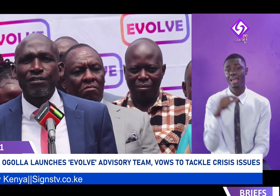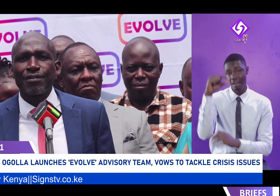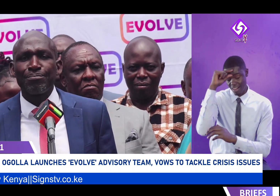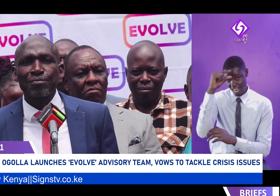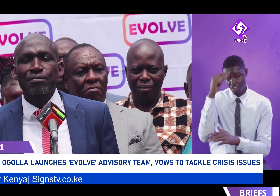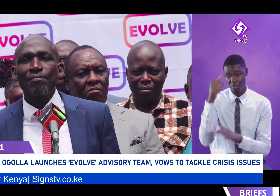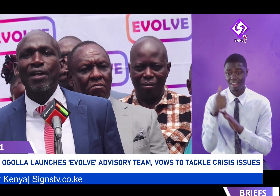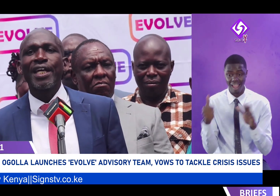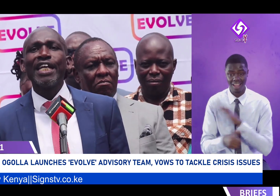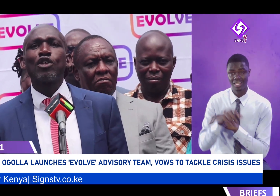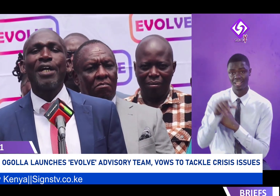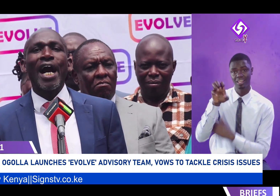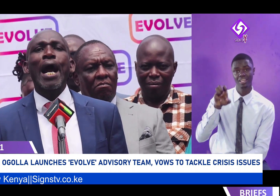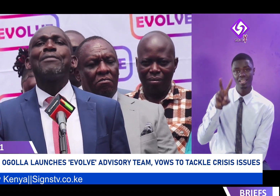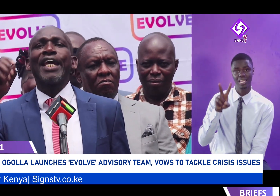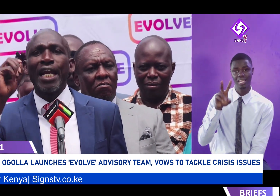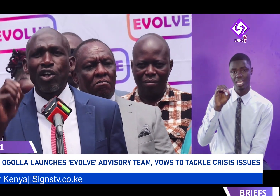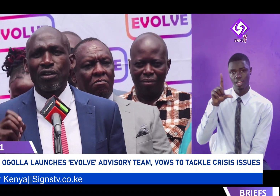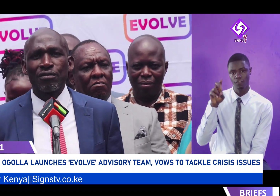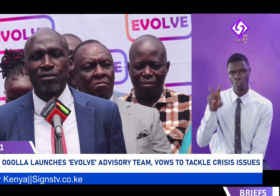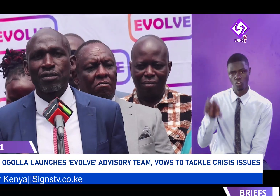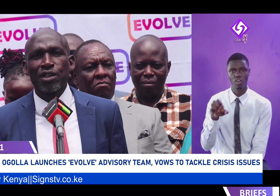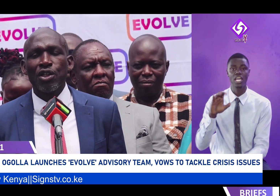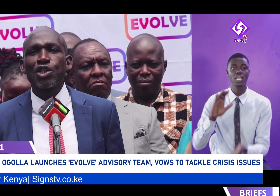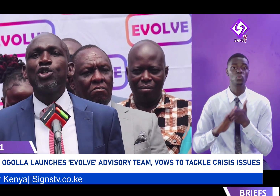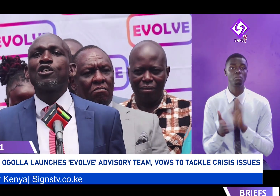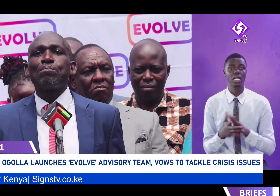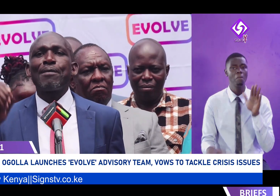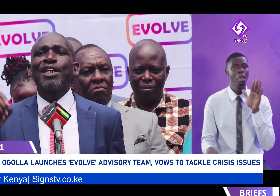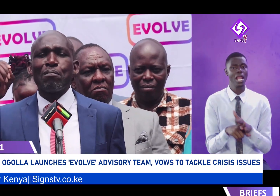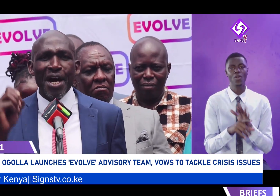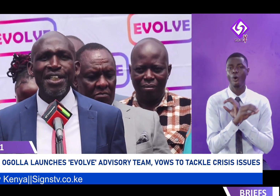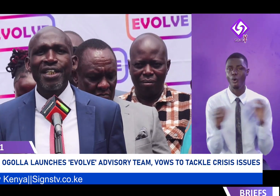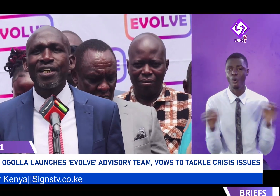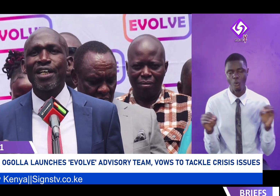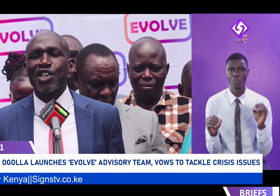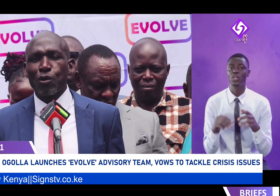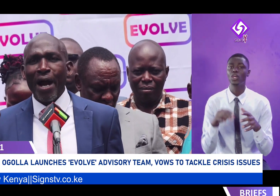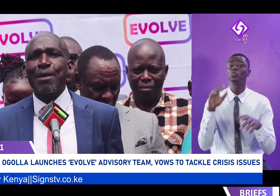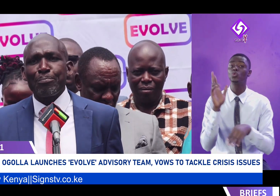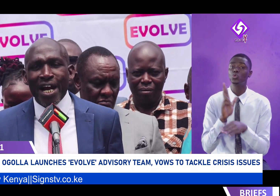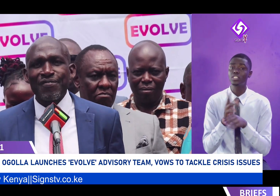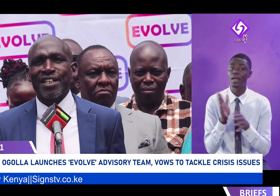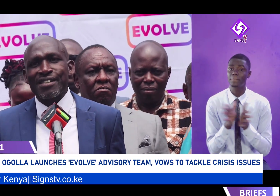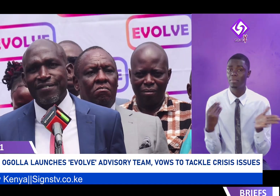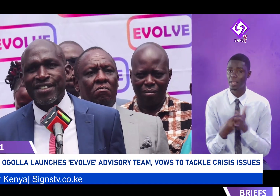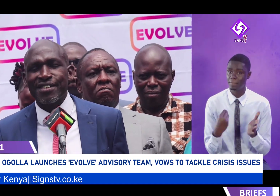Evolve, it will become illegal to use public money to buy private services